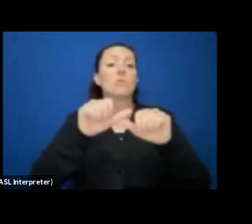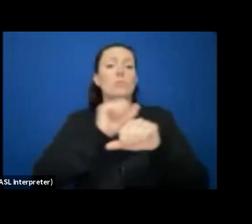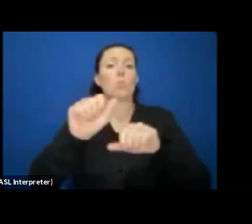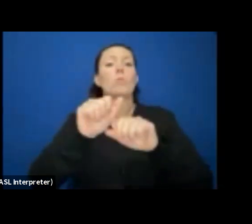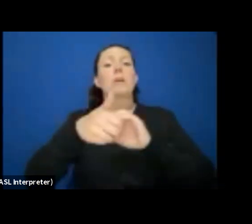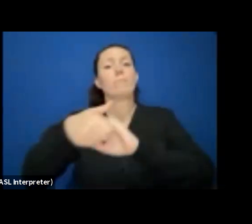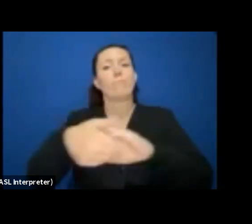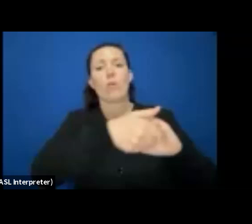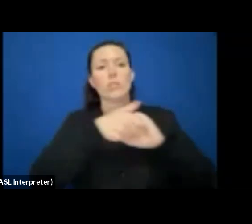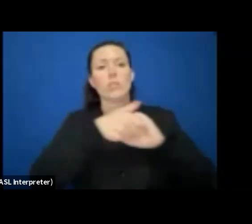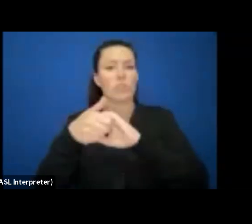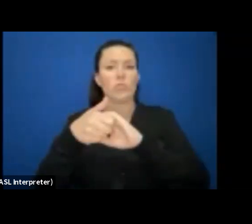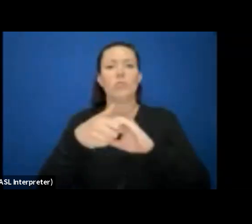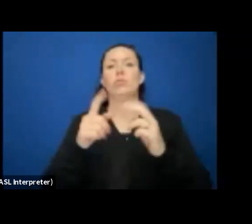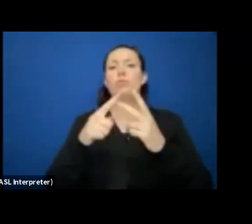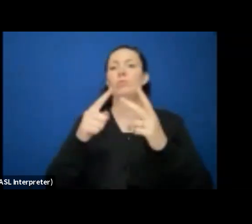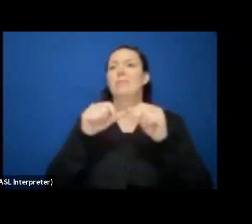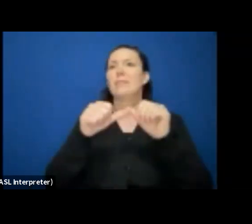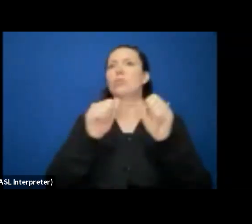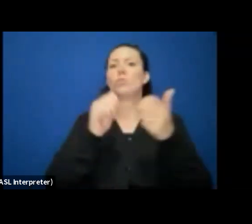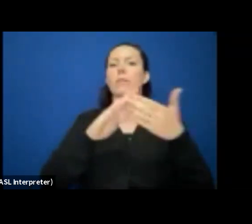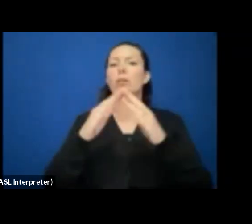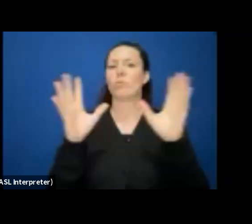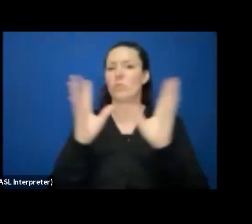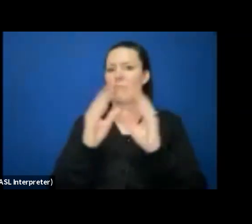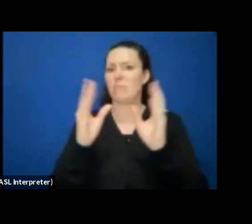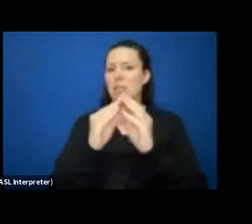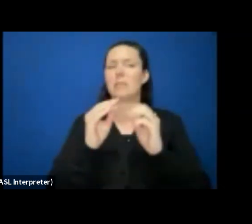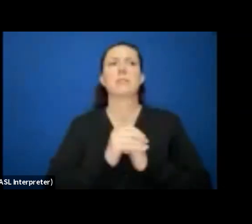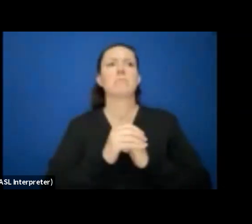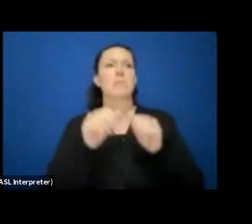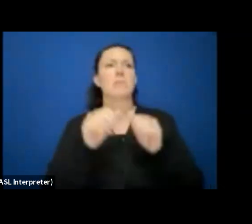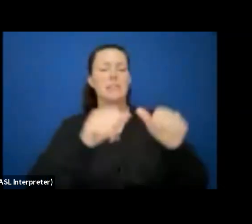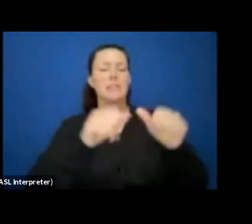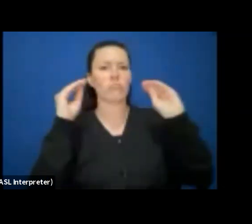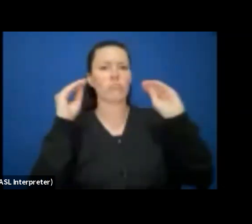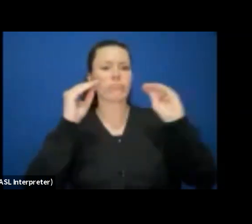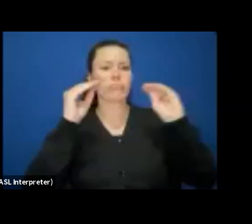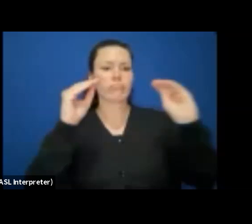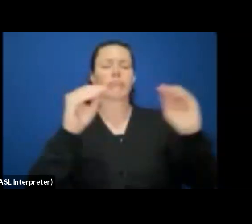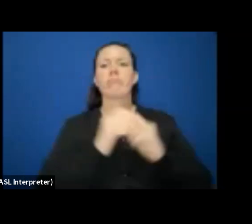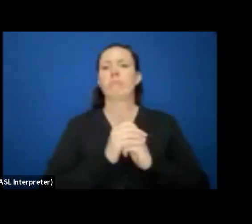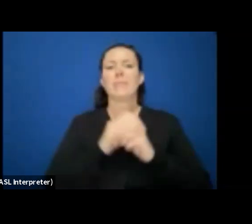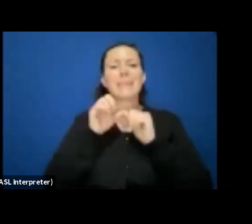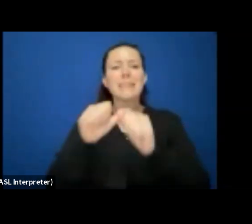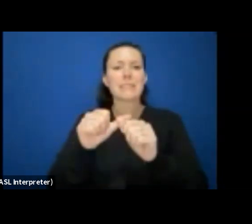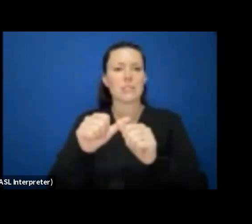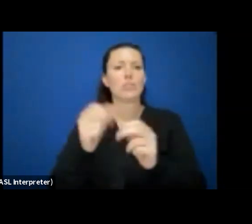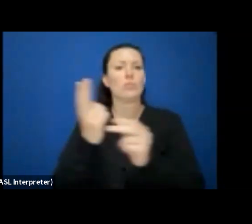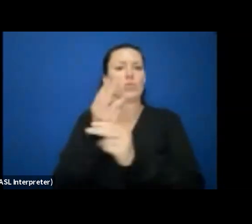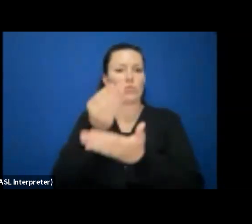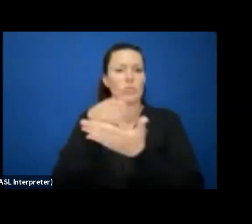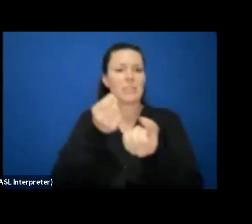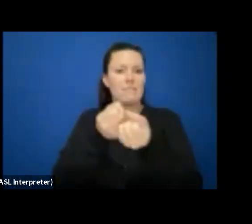the community meetings, do a lot of education, continue leveraging the funding so that we can continue with